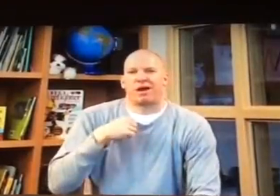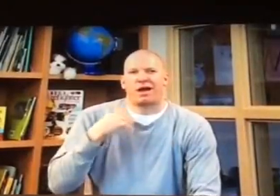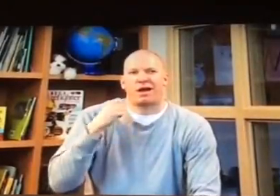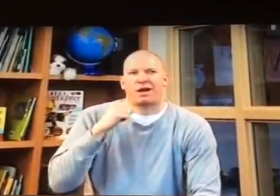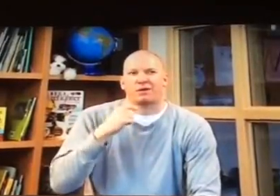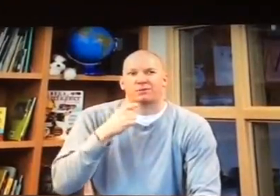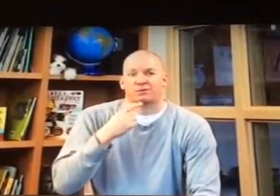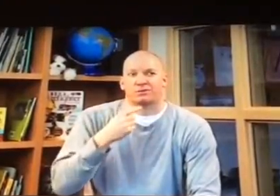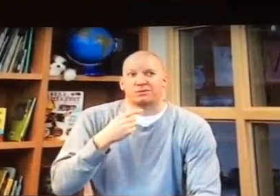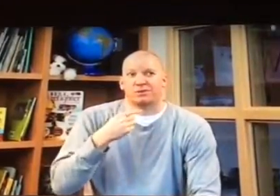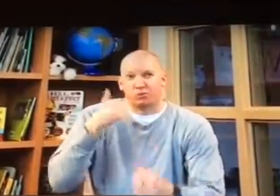class, and